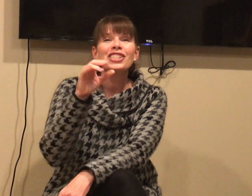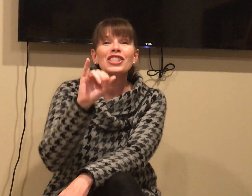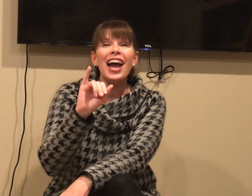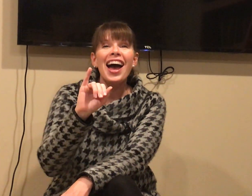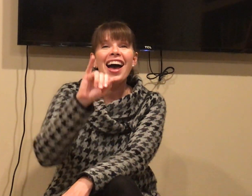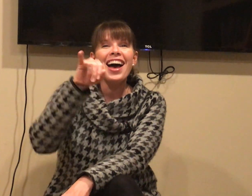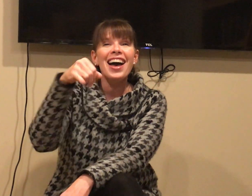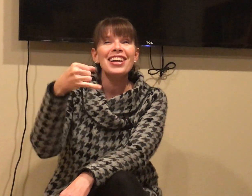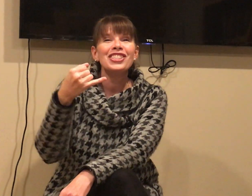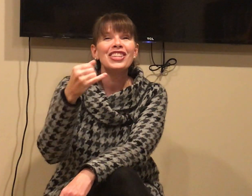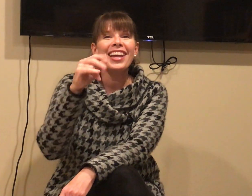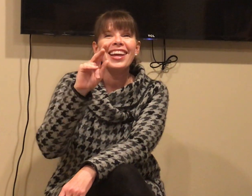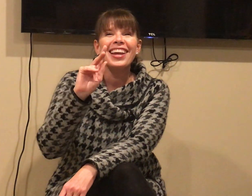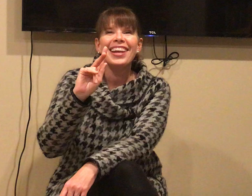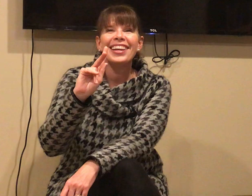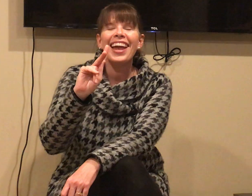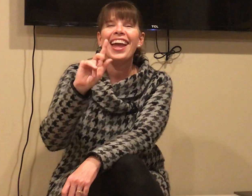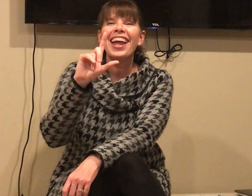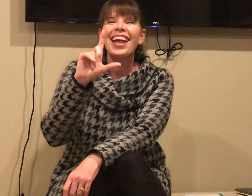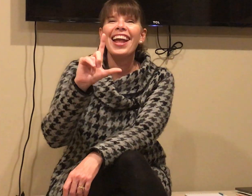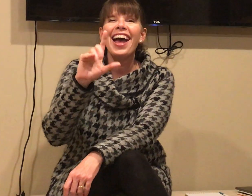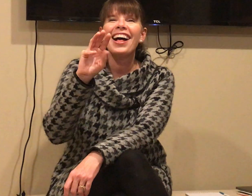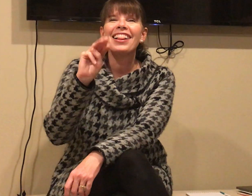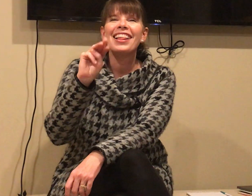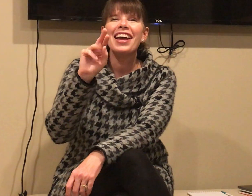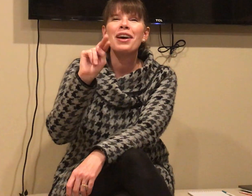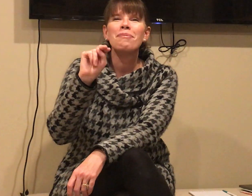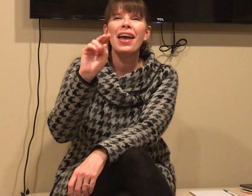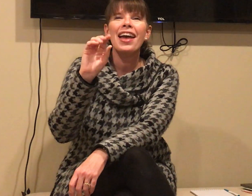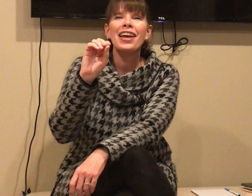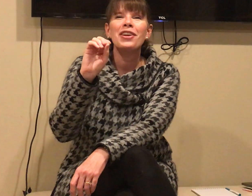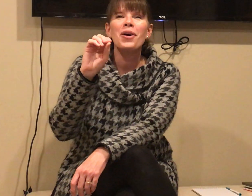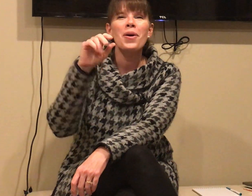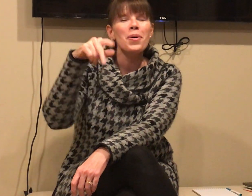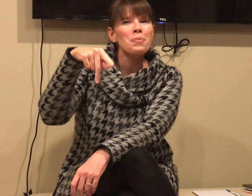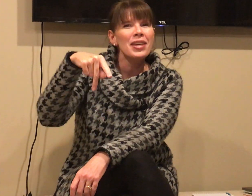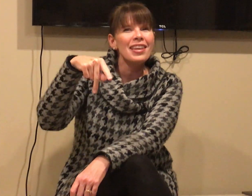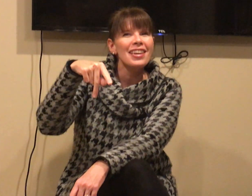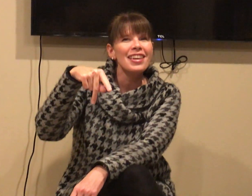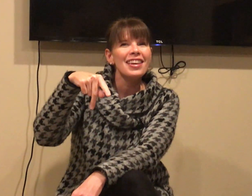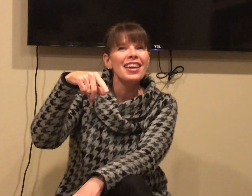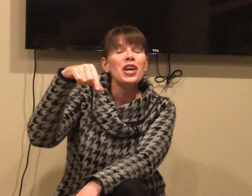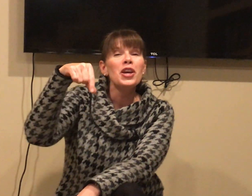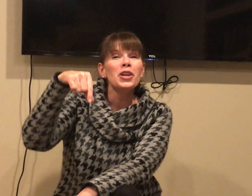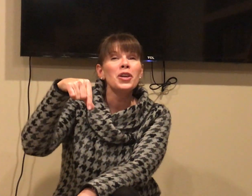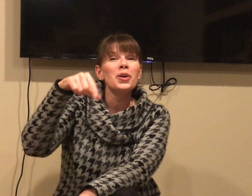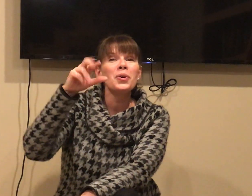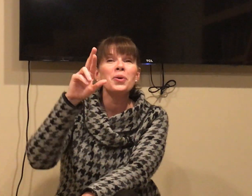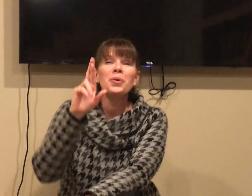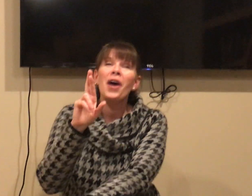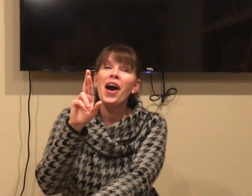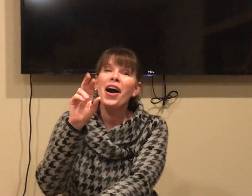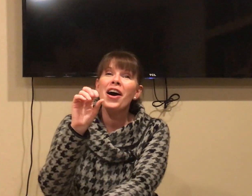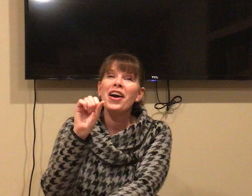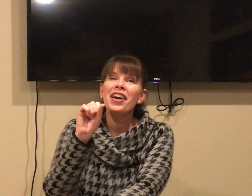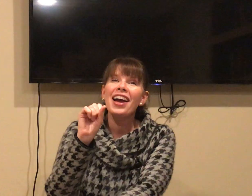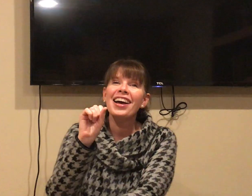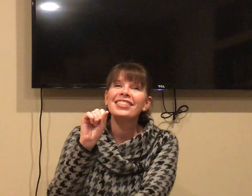H, I, J, K, L, M, N, O, P, Q, R,